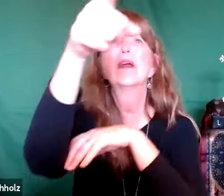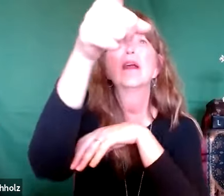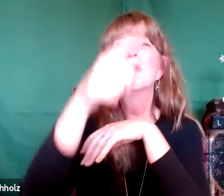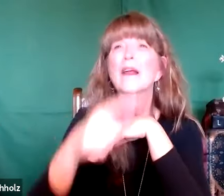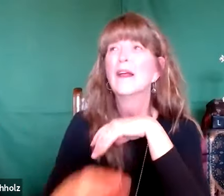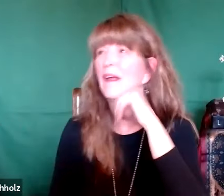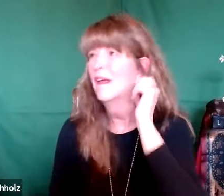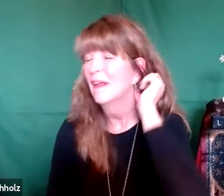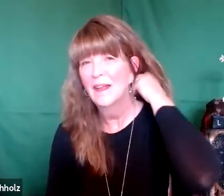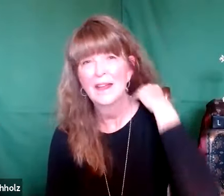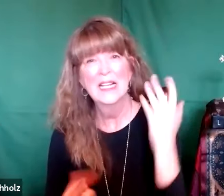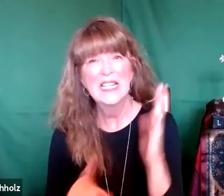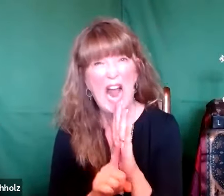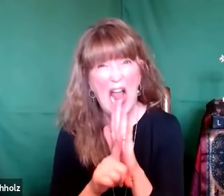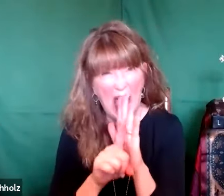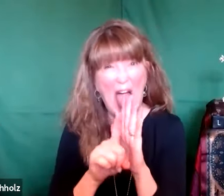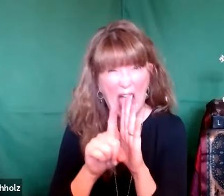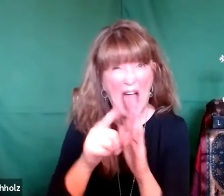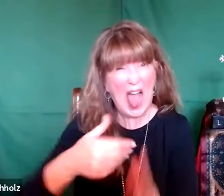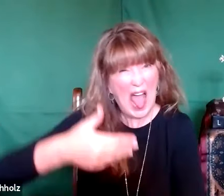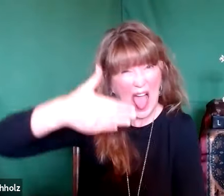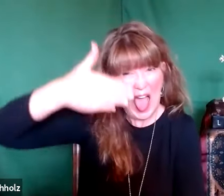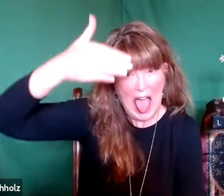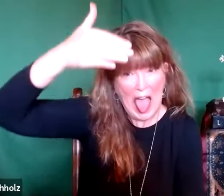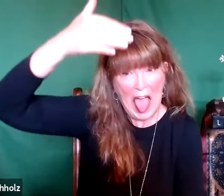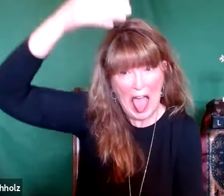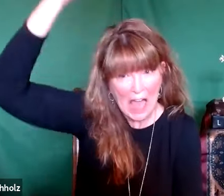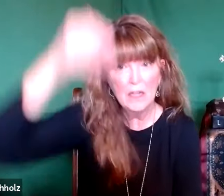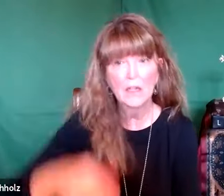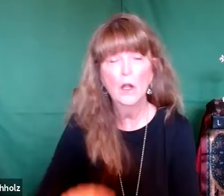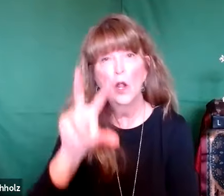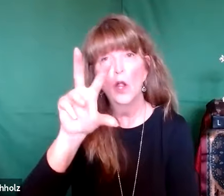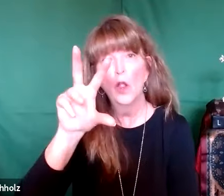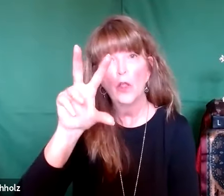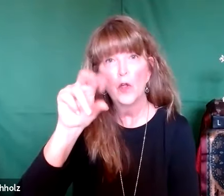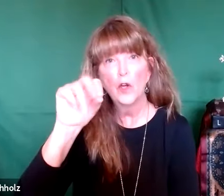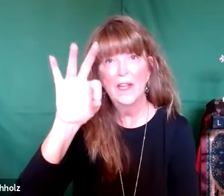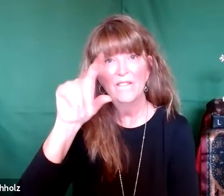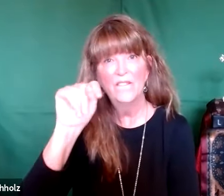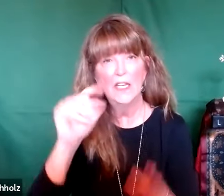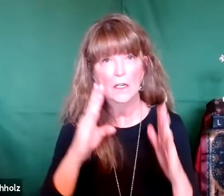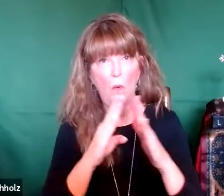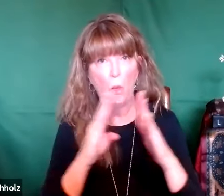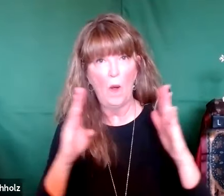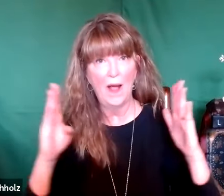really, really, really tall. It's like taller than our tree out there. It's a tall,